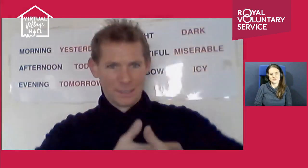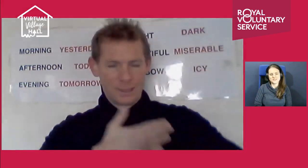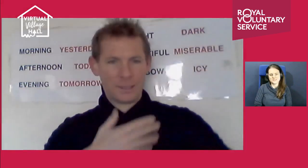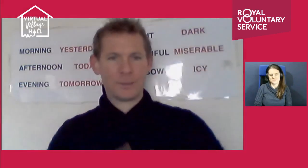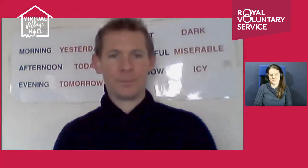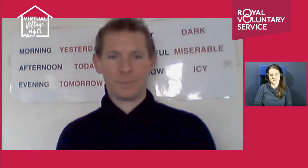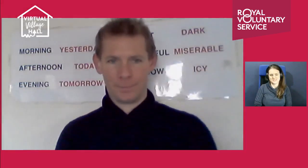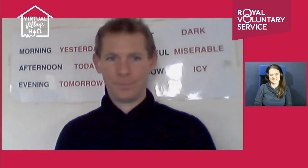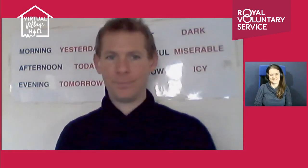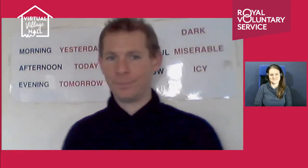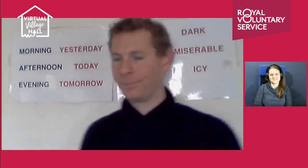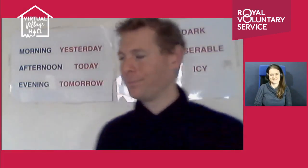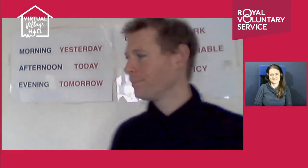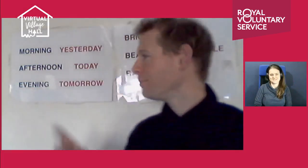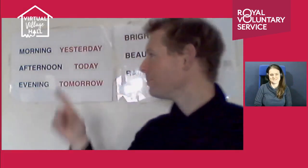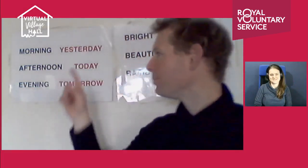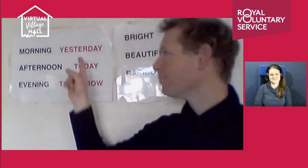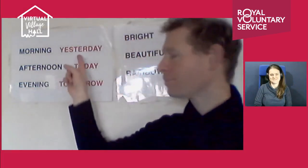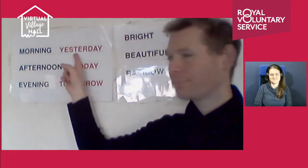So evening.